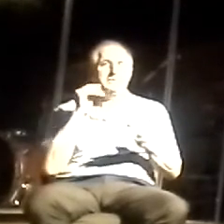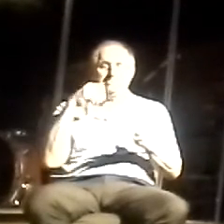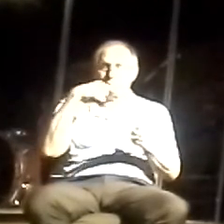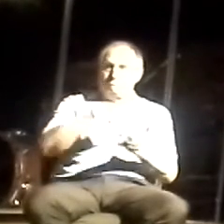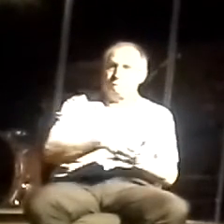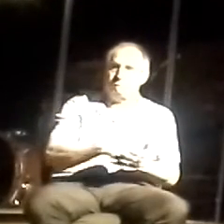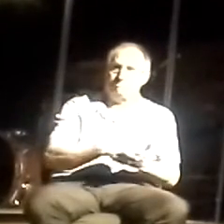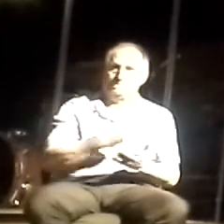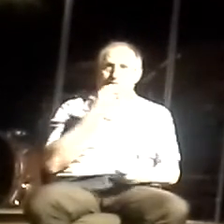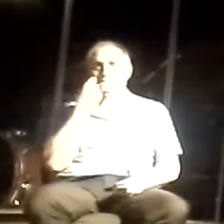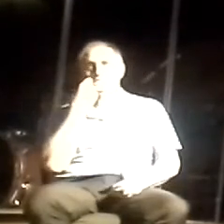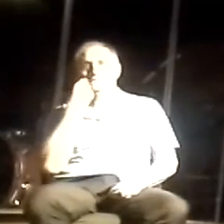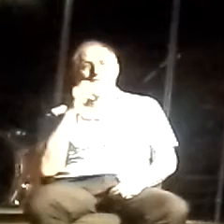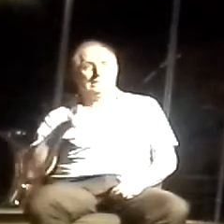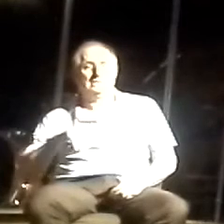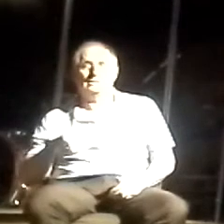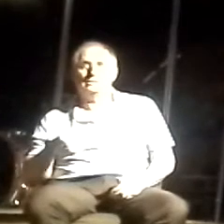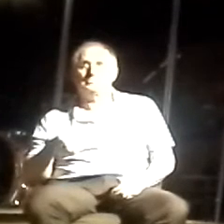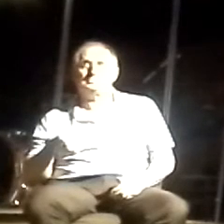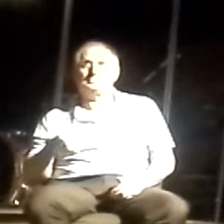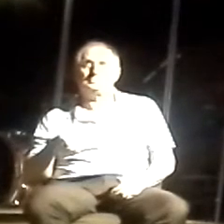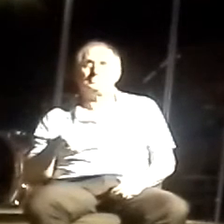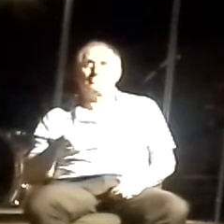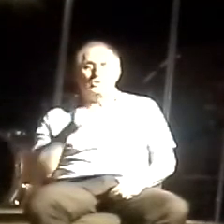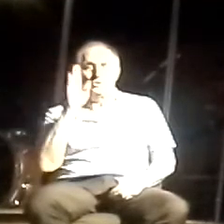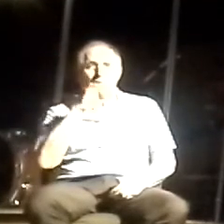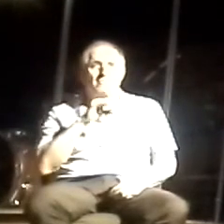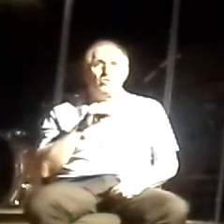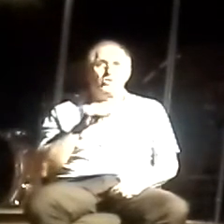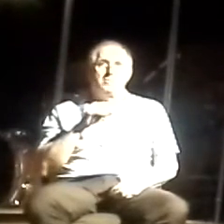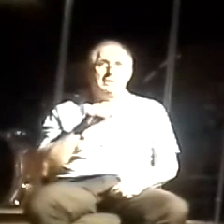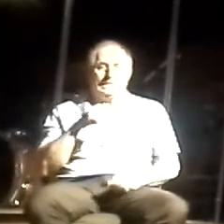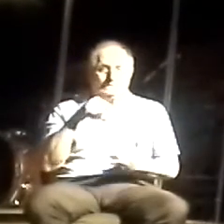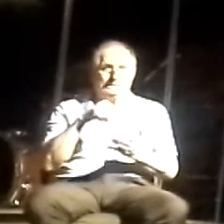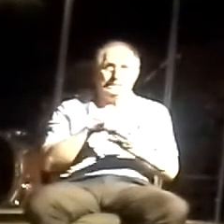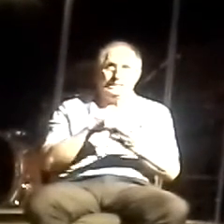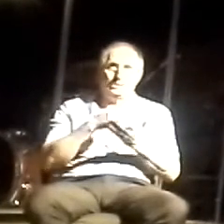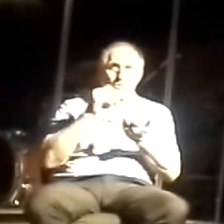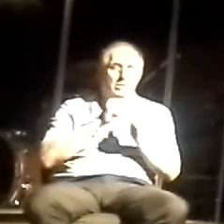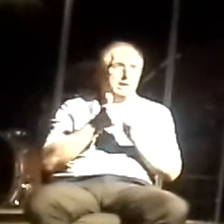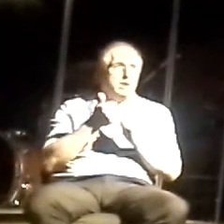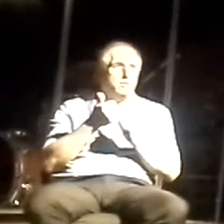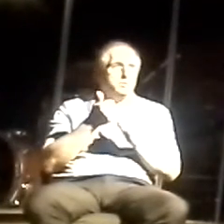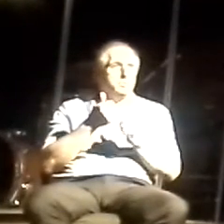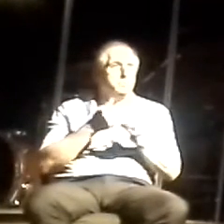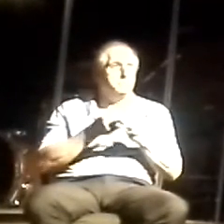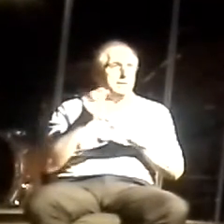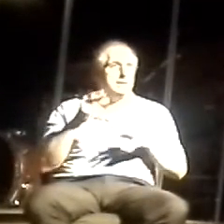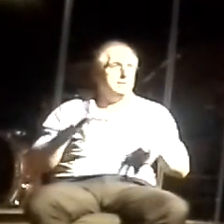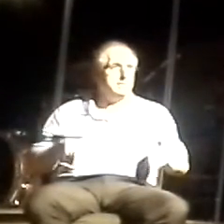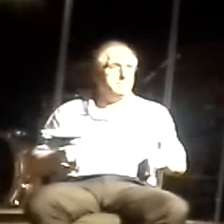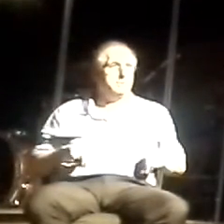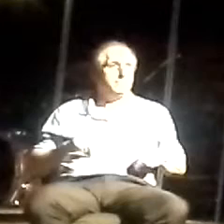addiction yet. You've never been so in debt and didn't know how you were going to buy diapers for your